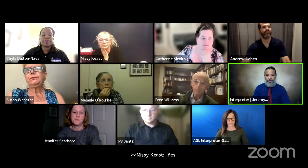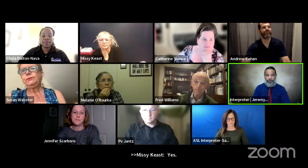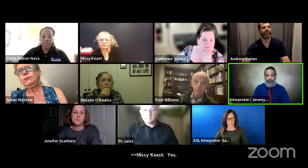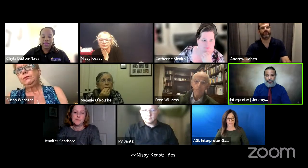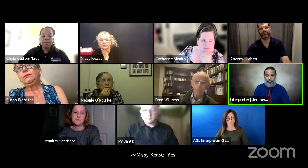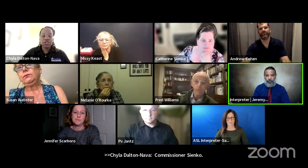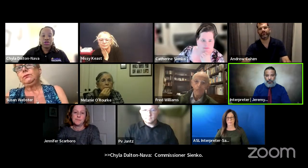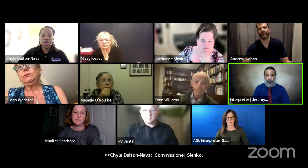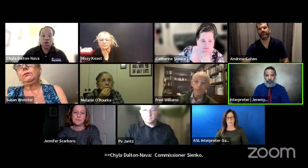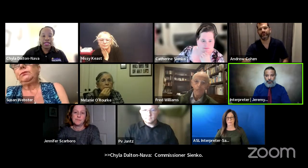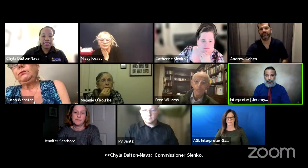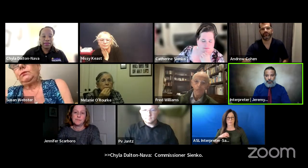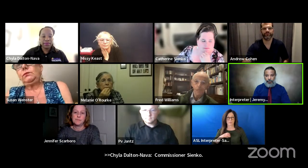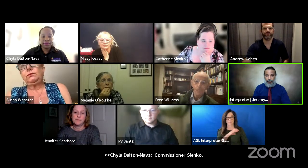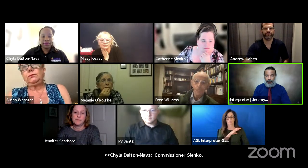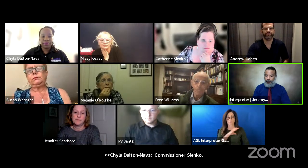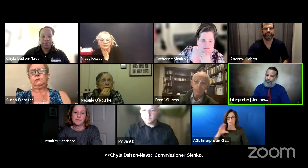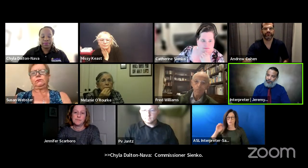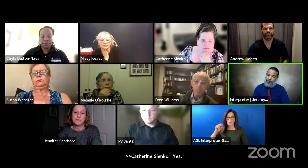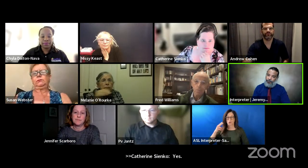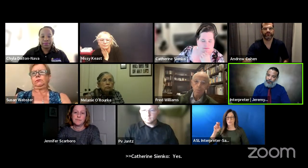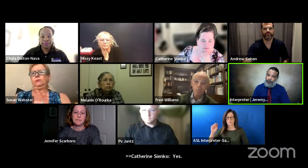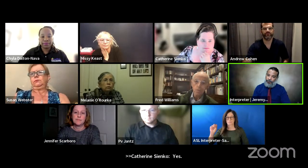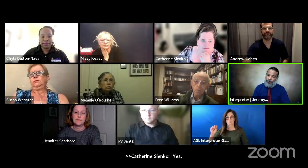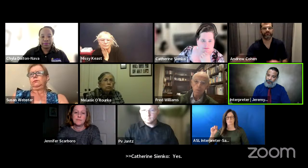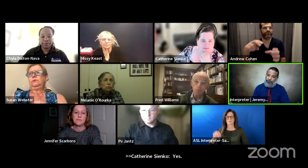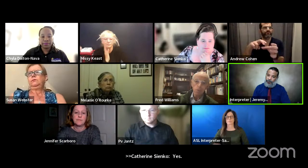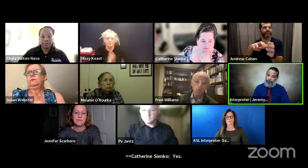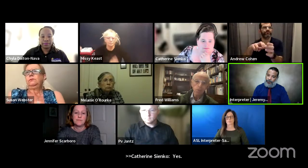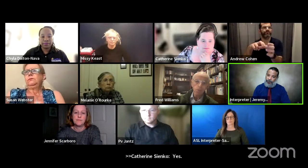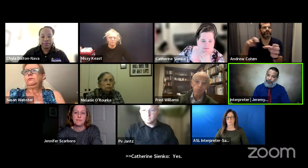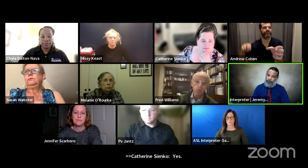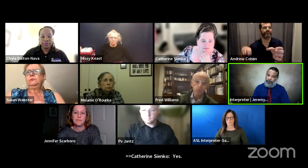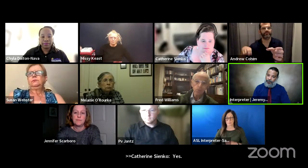Yes. Commissioner Cohen,